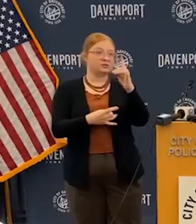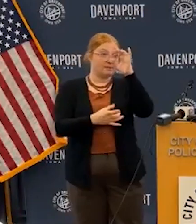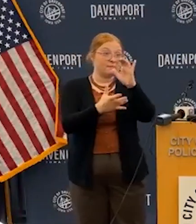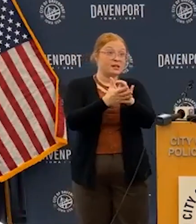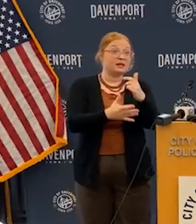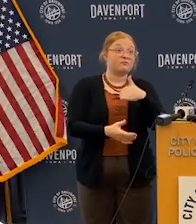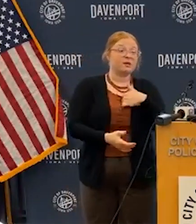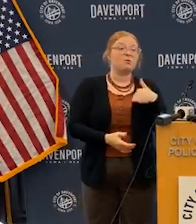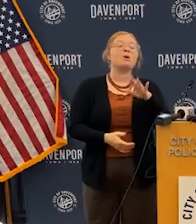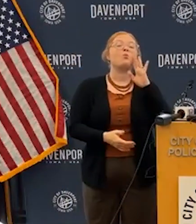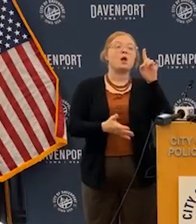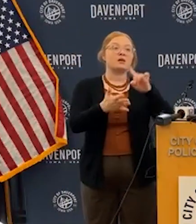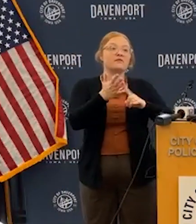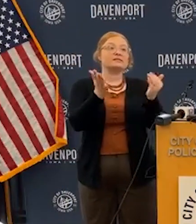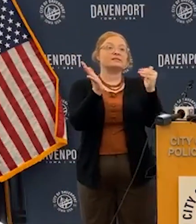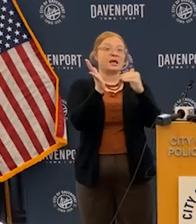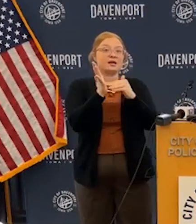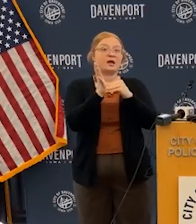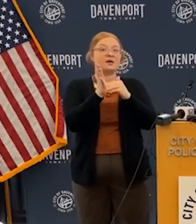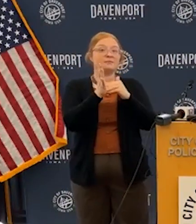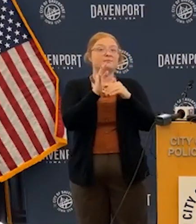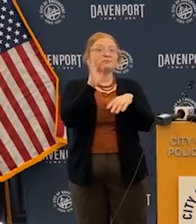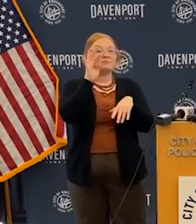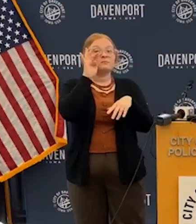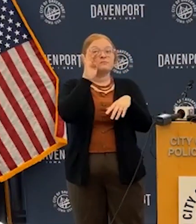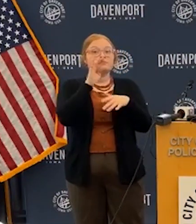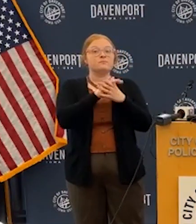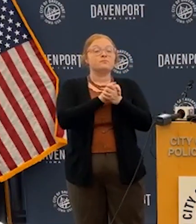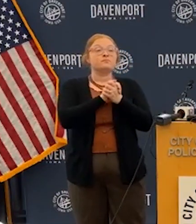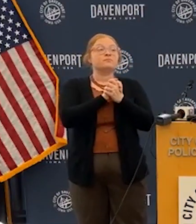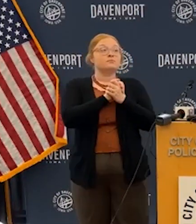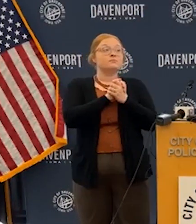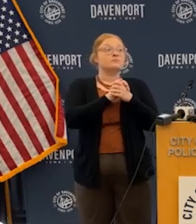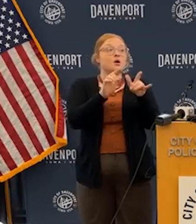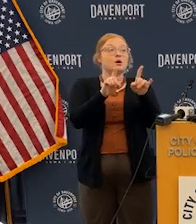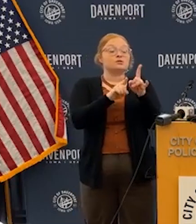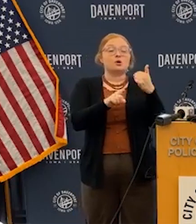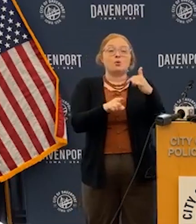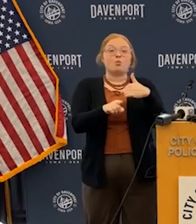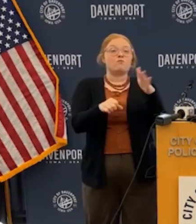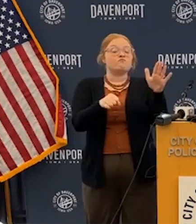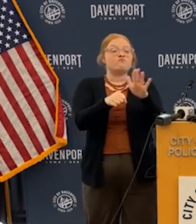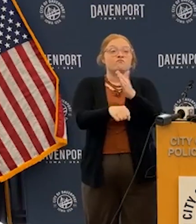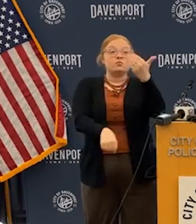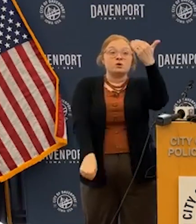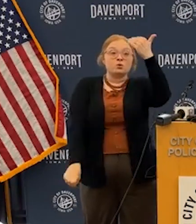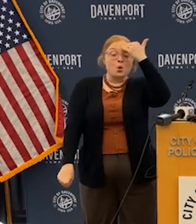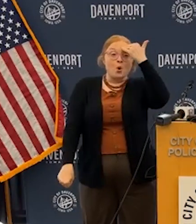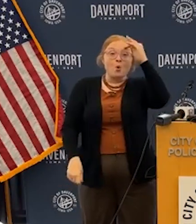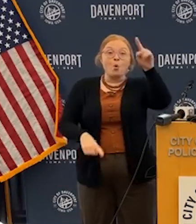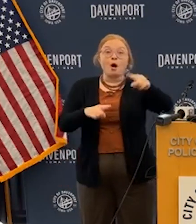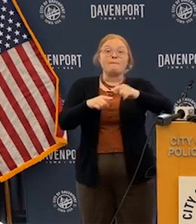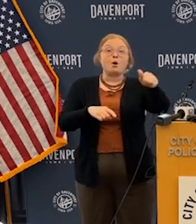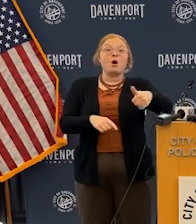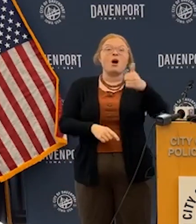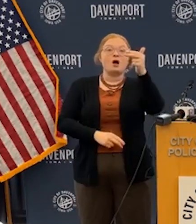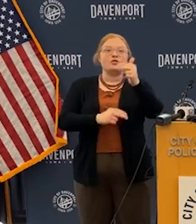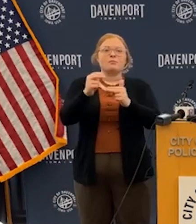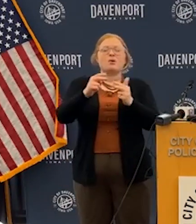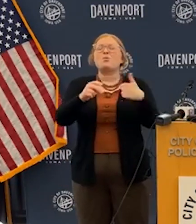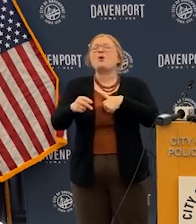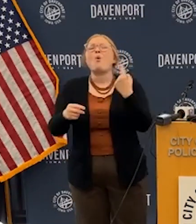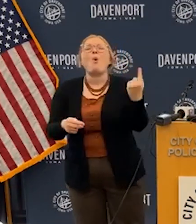And we are totally aware of other buildings, and we always are aware of